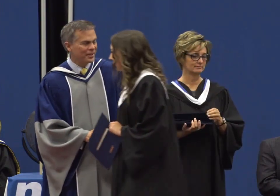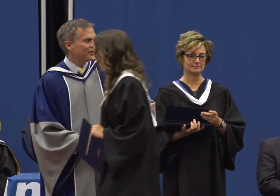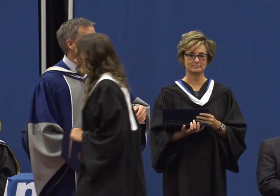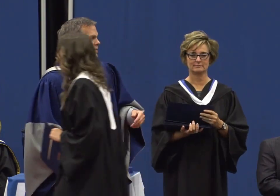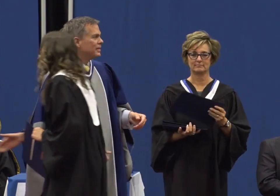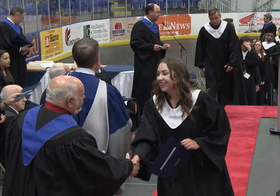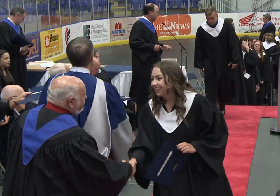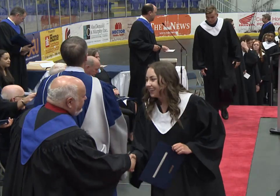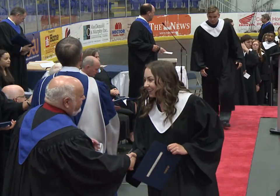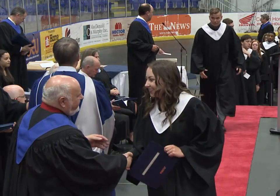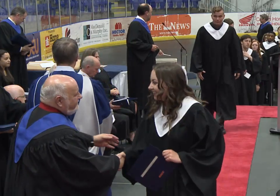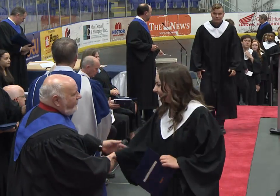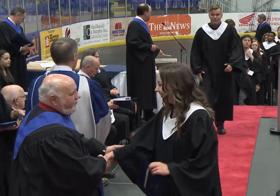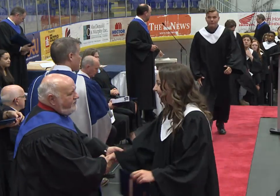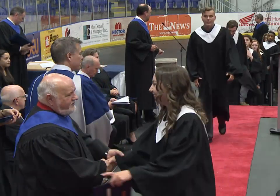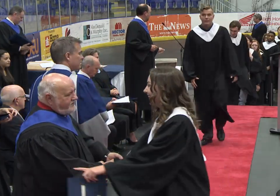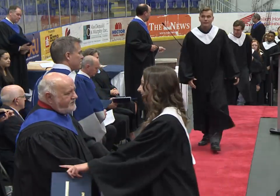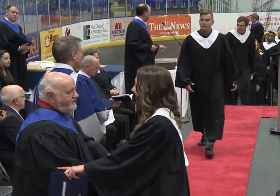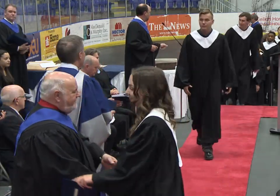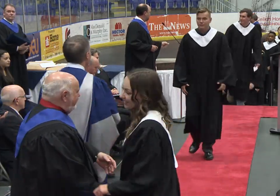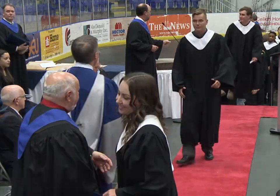Mitchell Harvey.